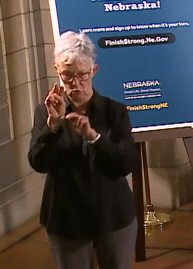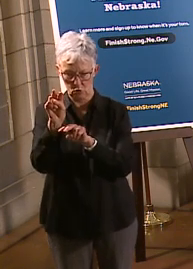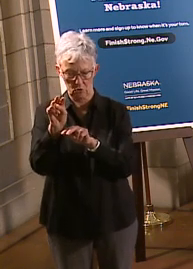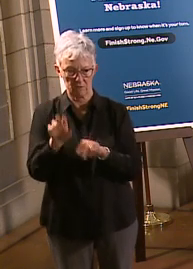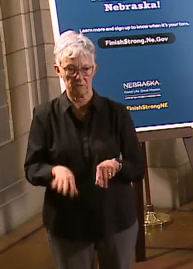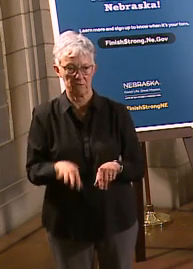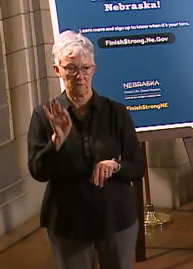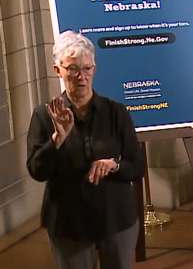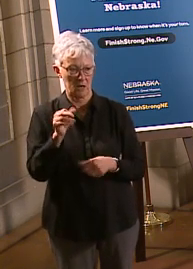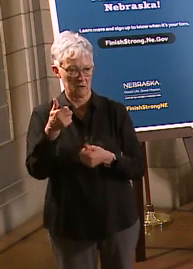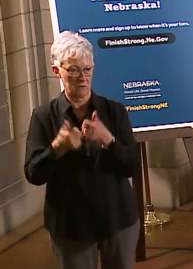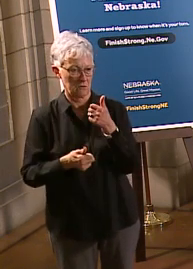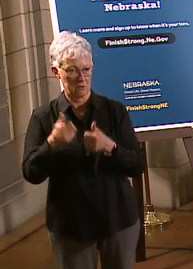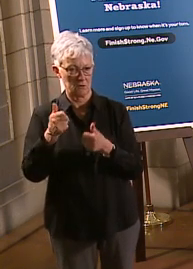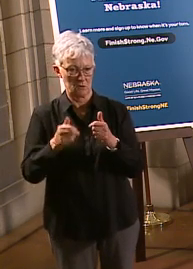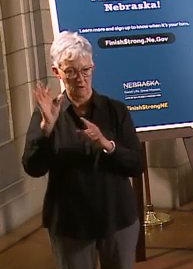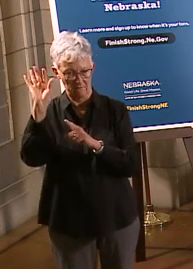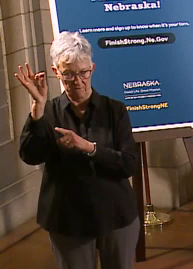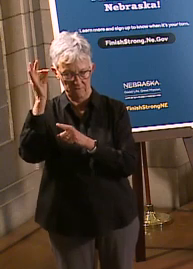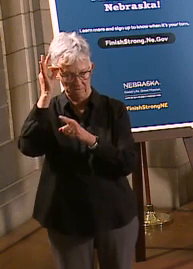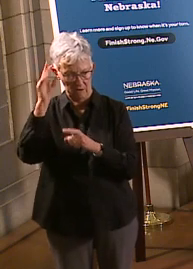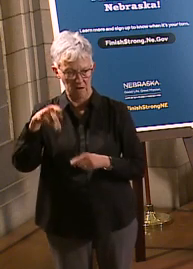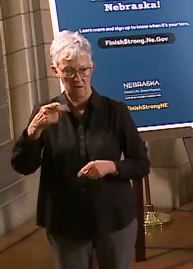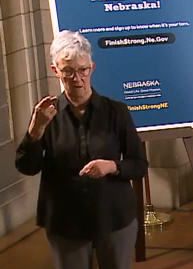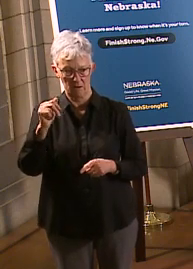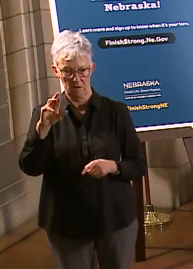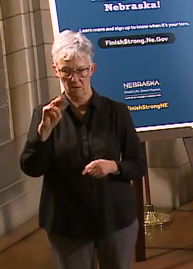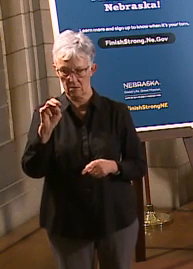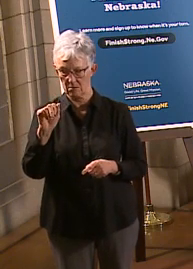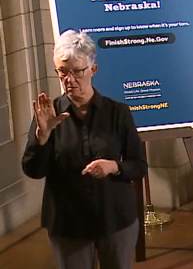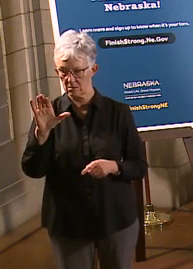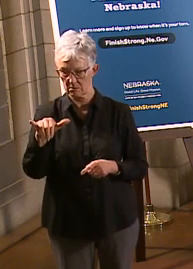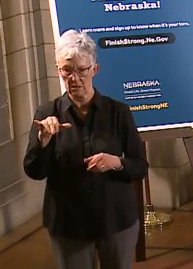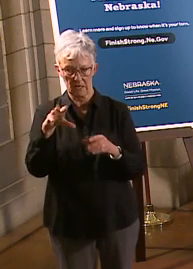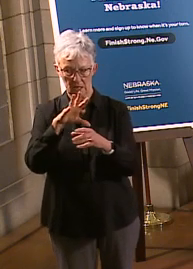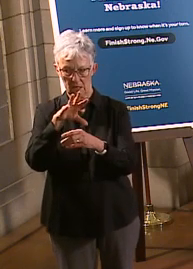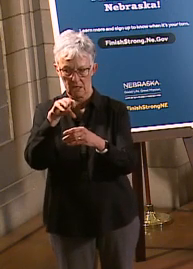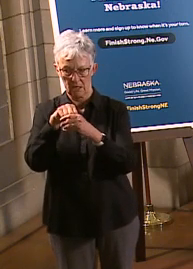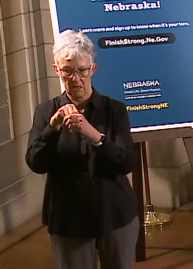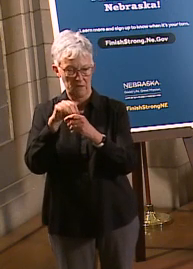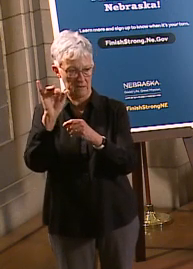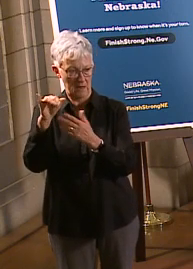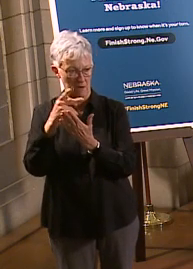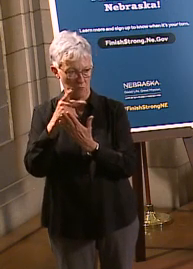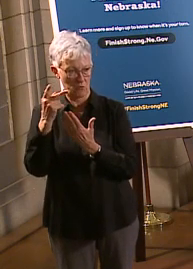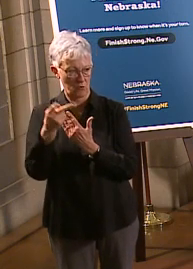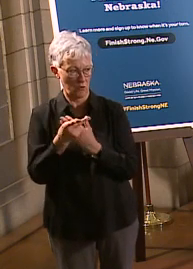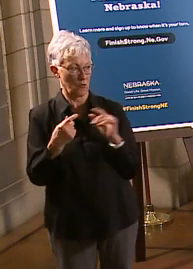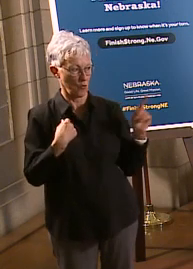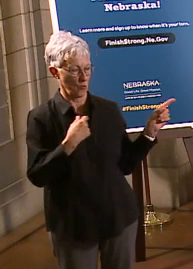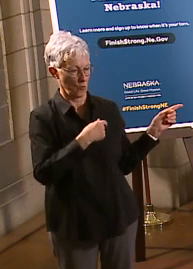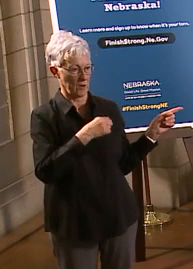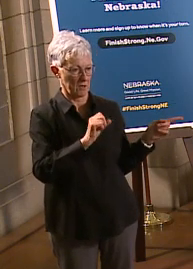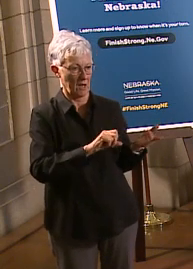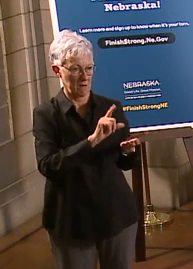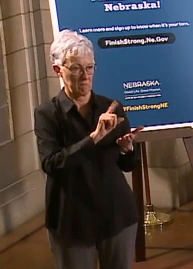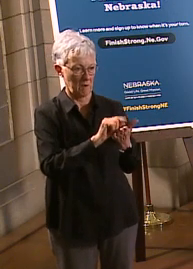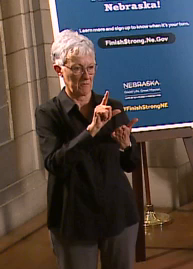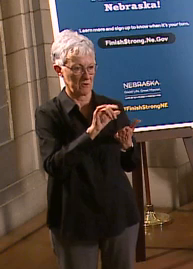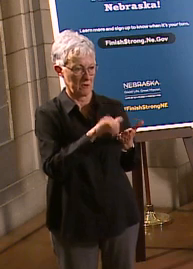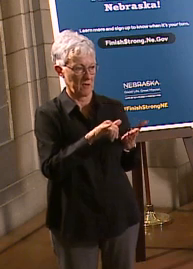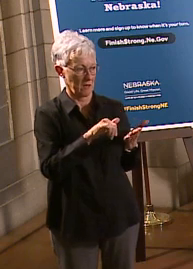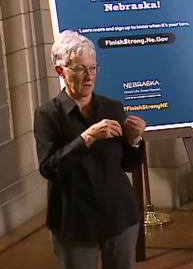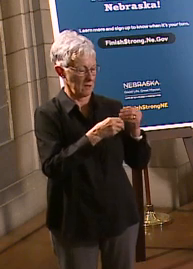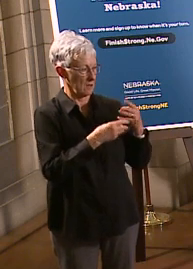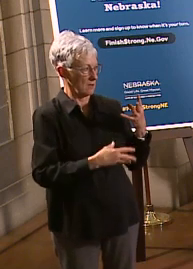find which federal pharmacy programs or federal pharmacies are in the program, and we can publish that information as well. But the other